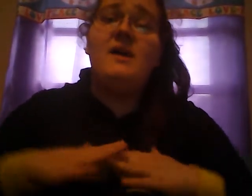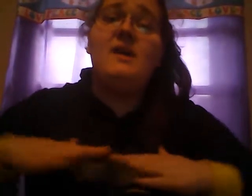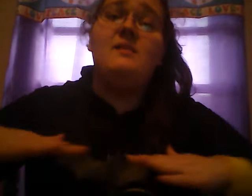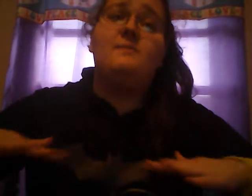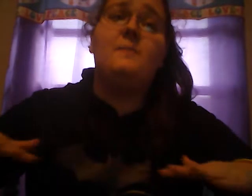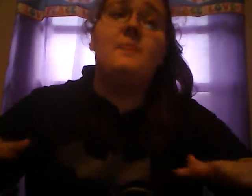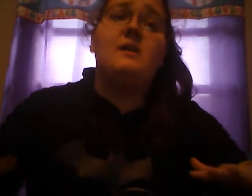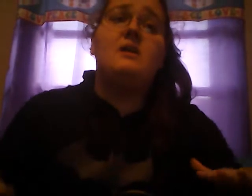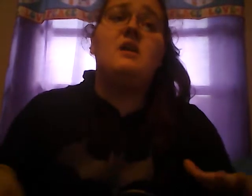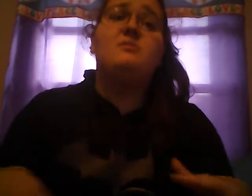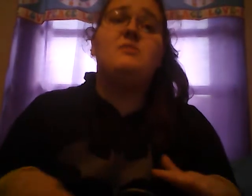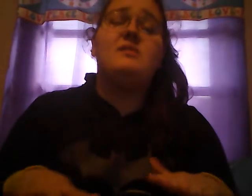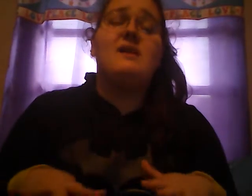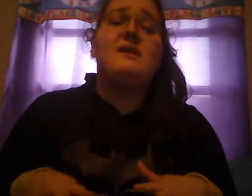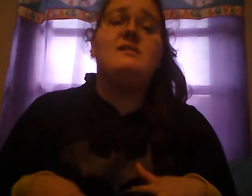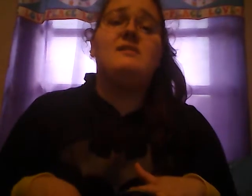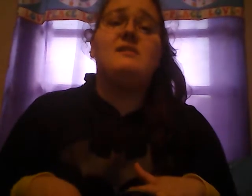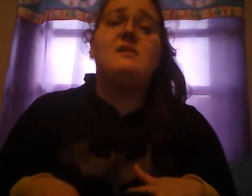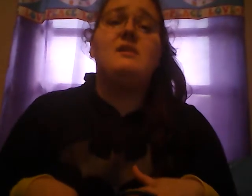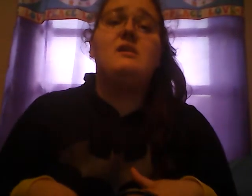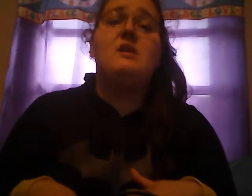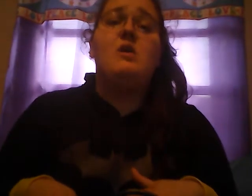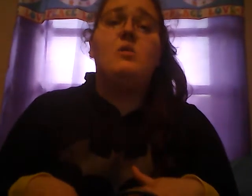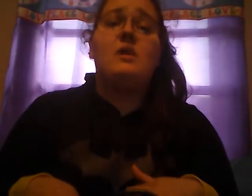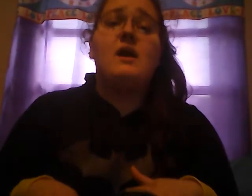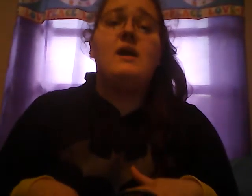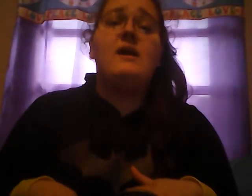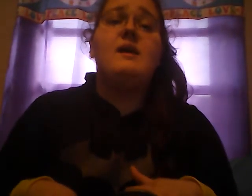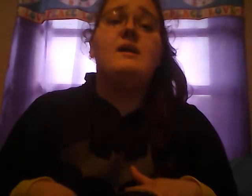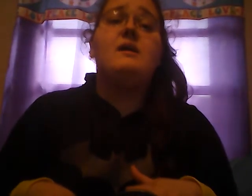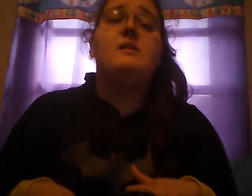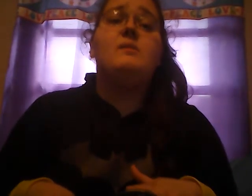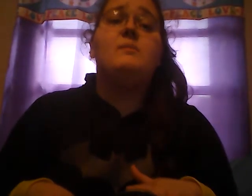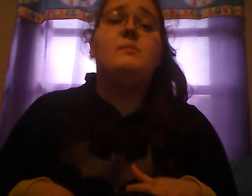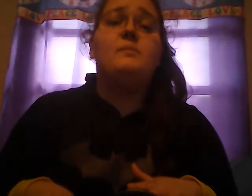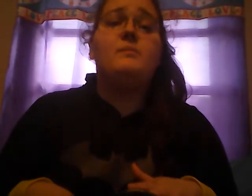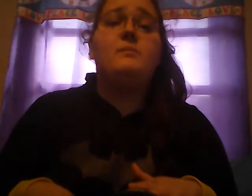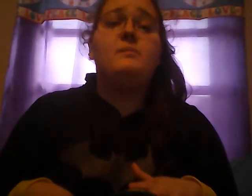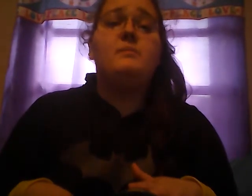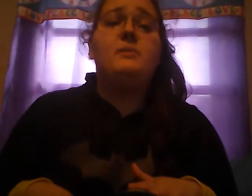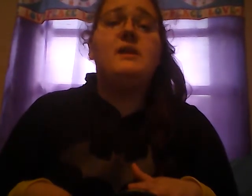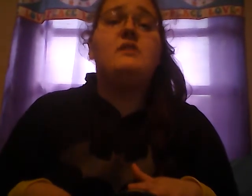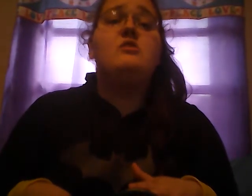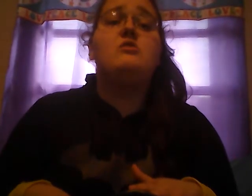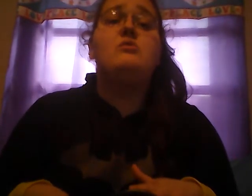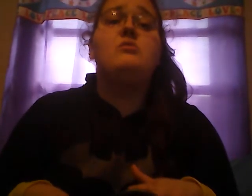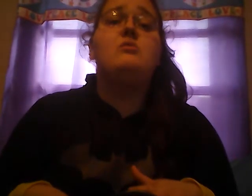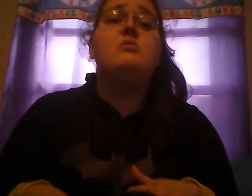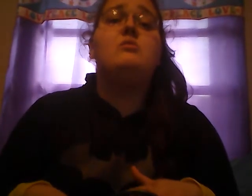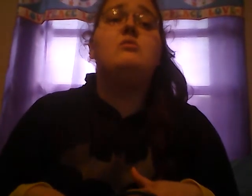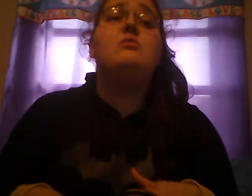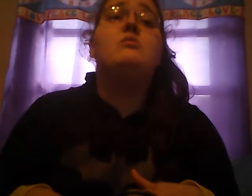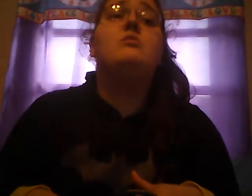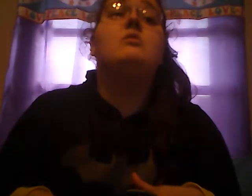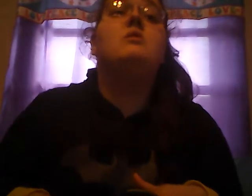bed. That's precisely what I plan to do.